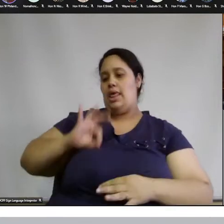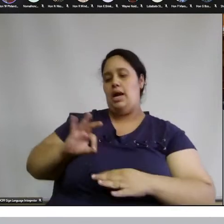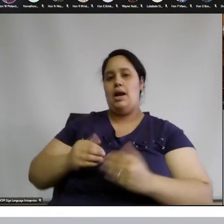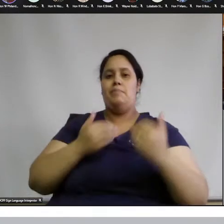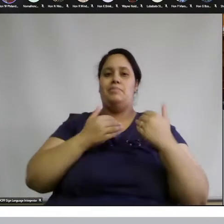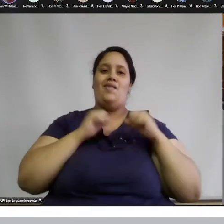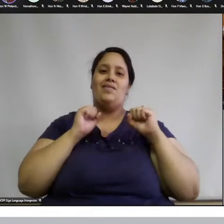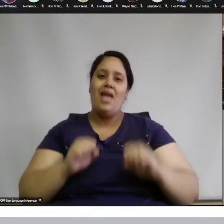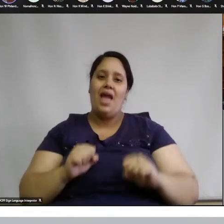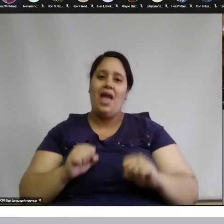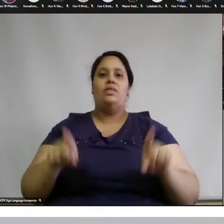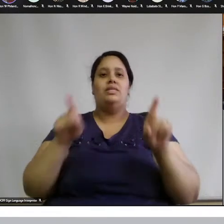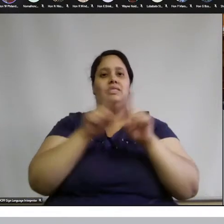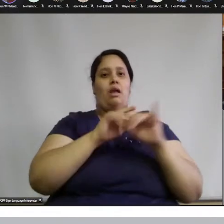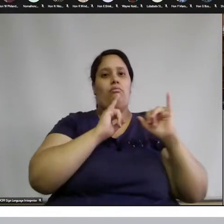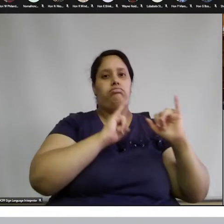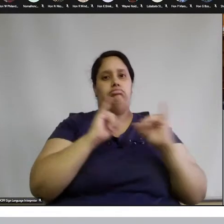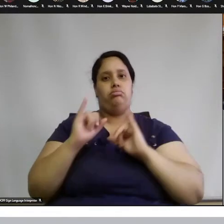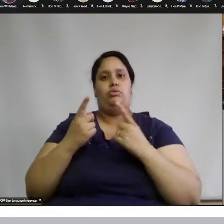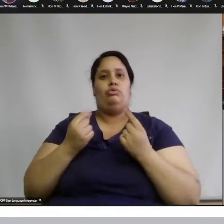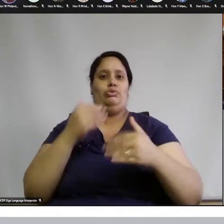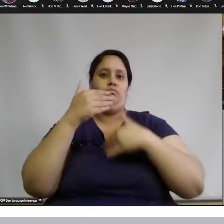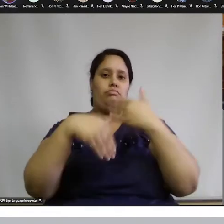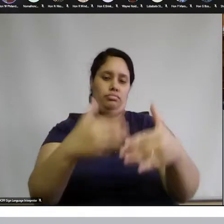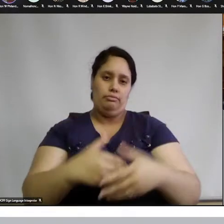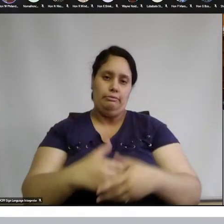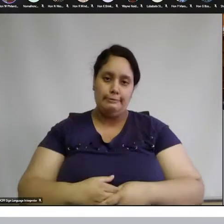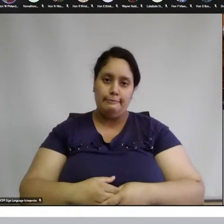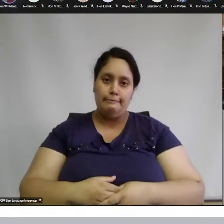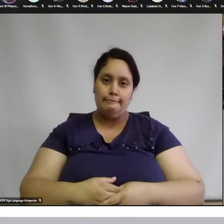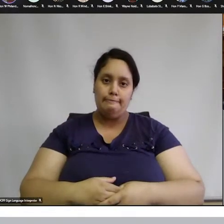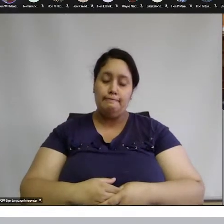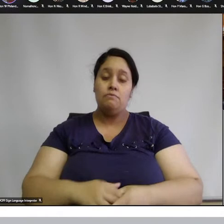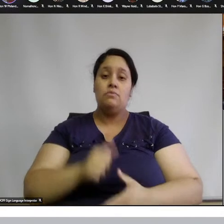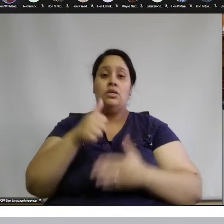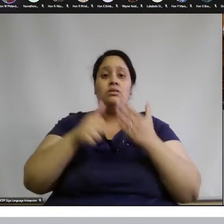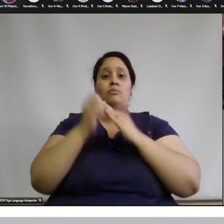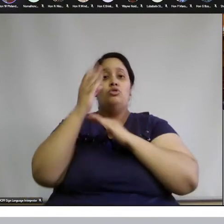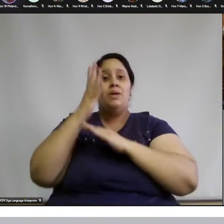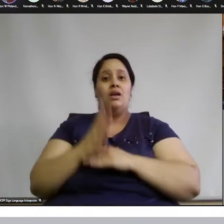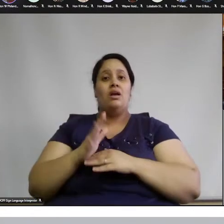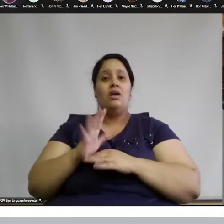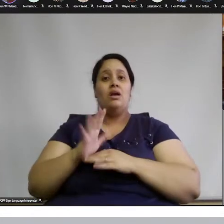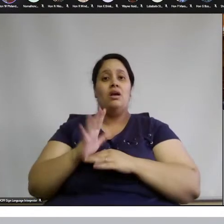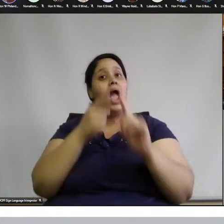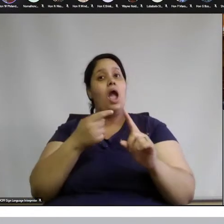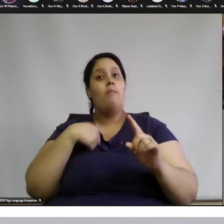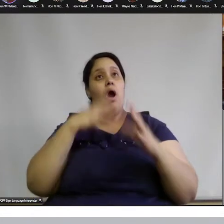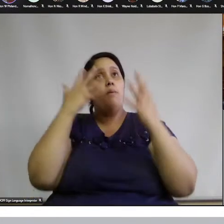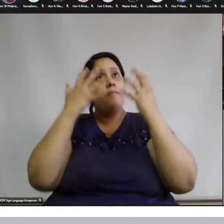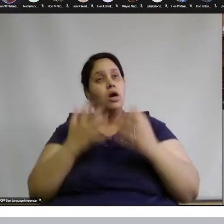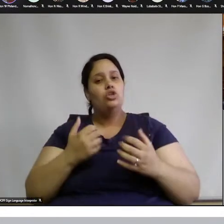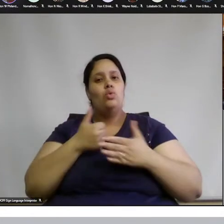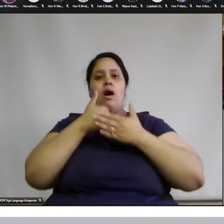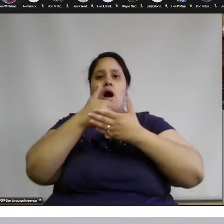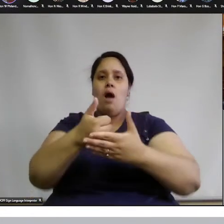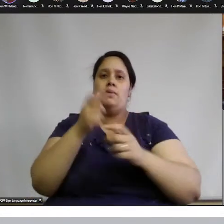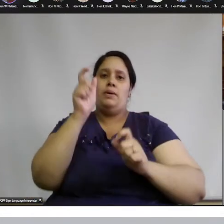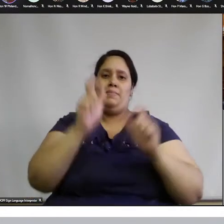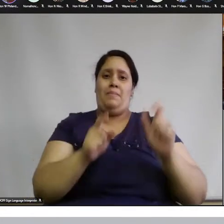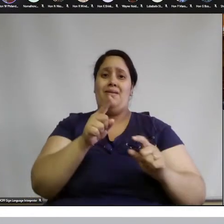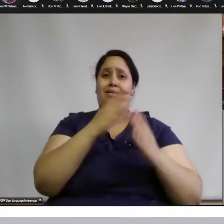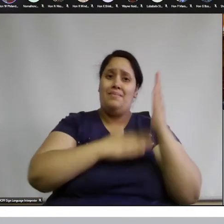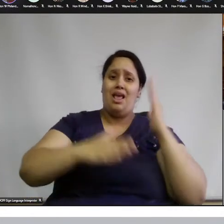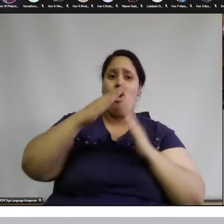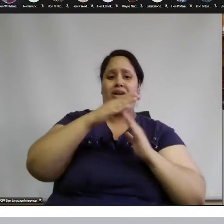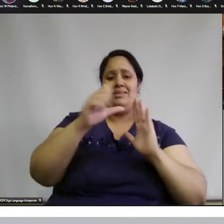the same level of urgency. Deputy Speaker, a budget that aims to back its people is one that prioritizes